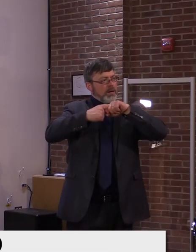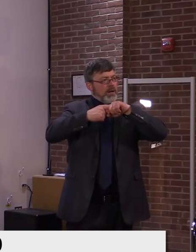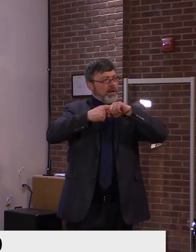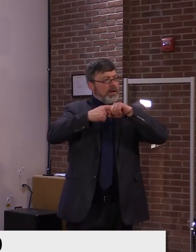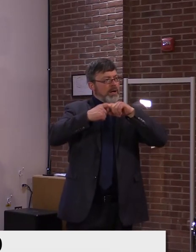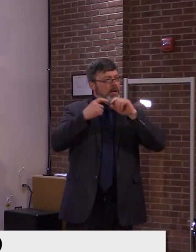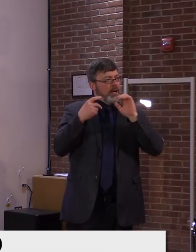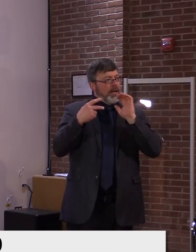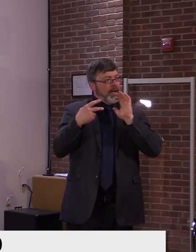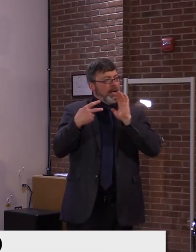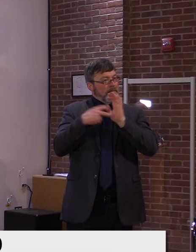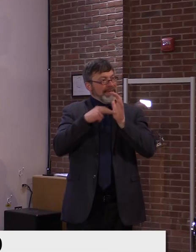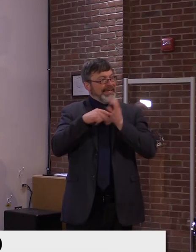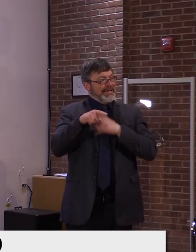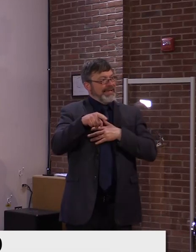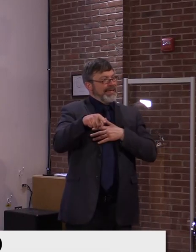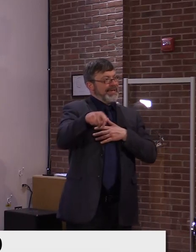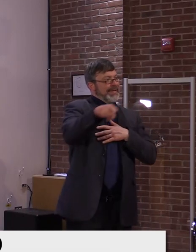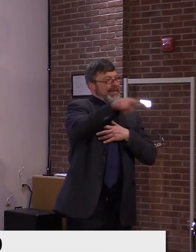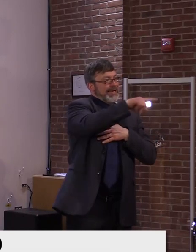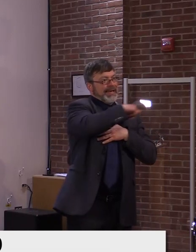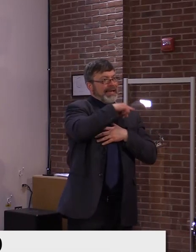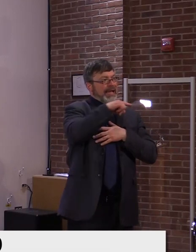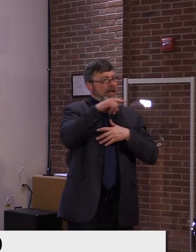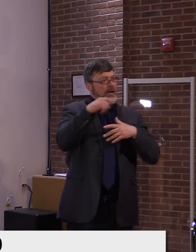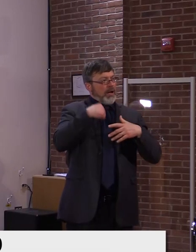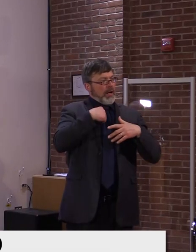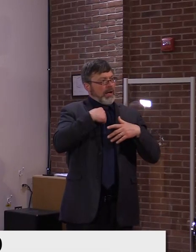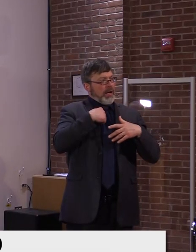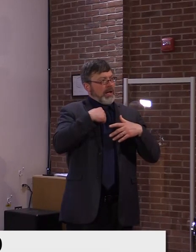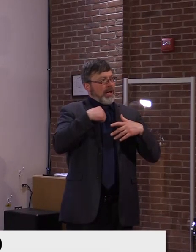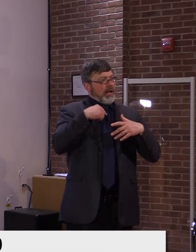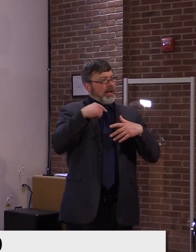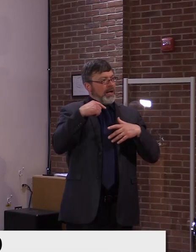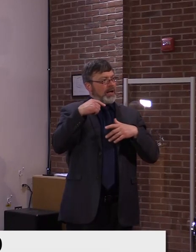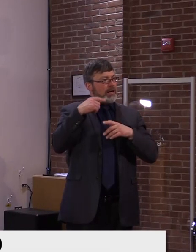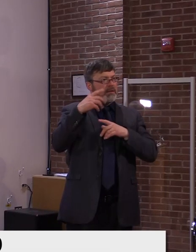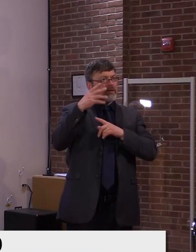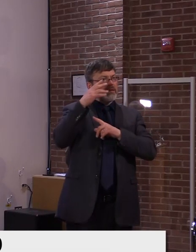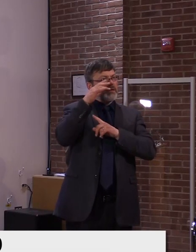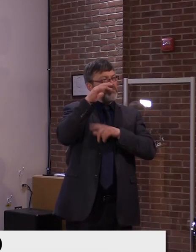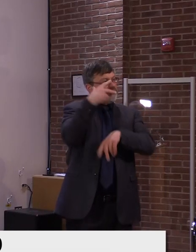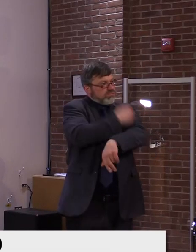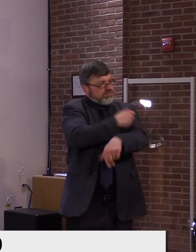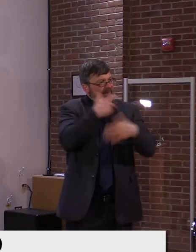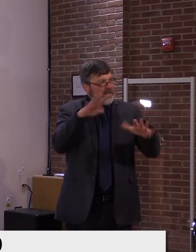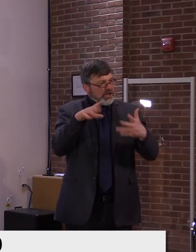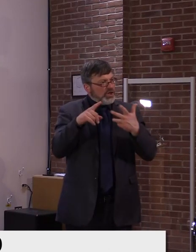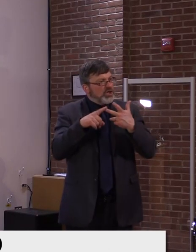and maybe all of this was done for politics, or perhaps it's the FDA's love for Pfizer.